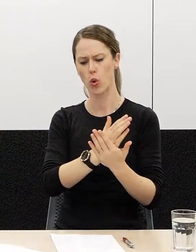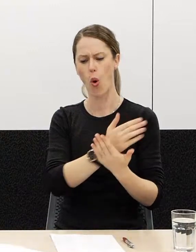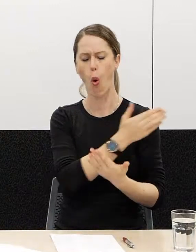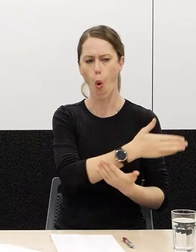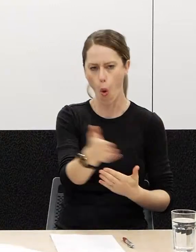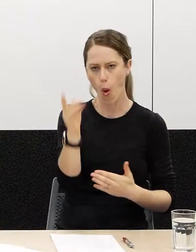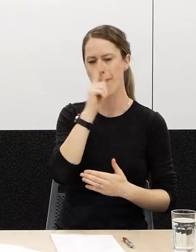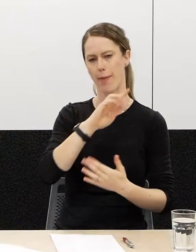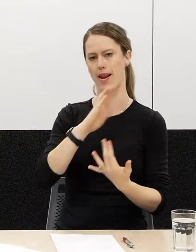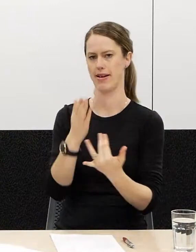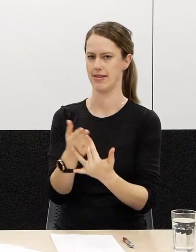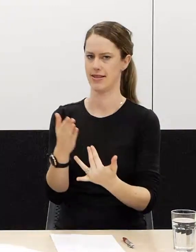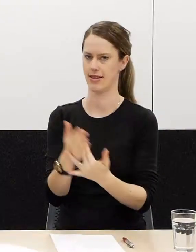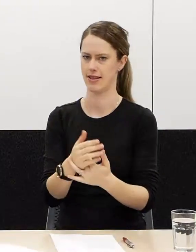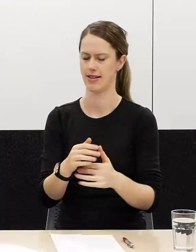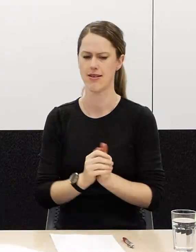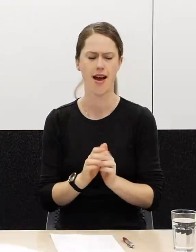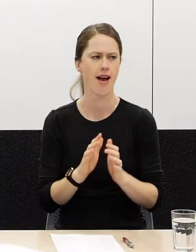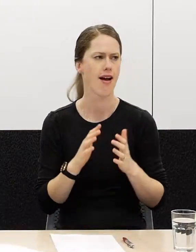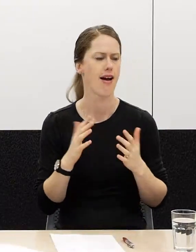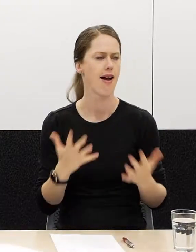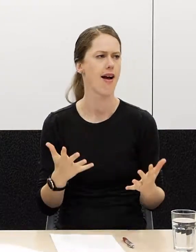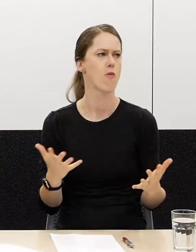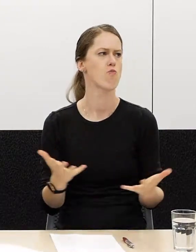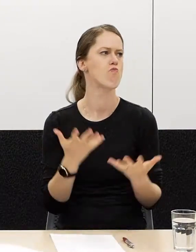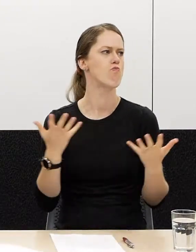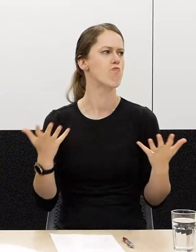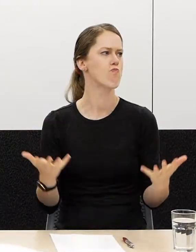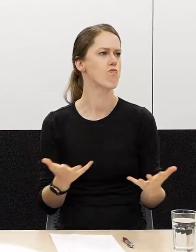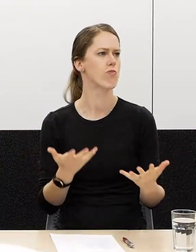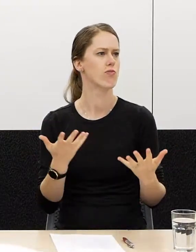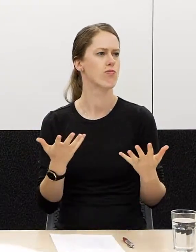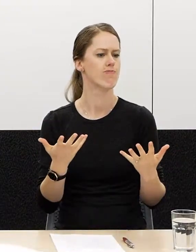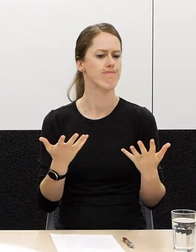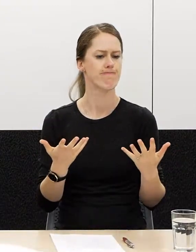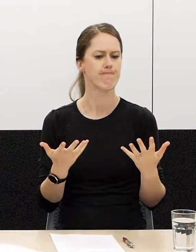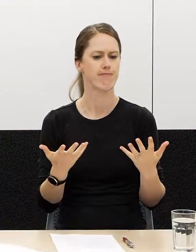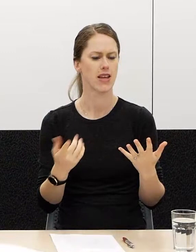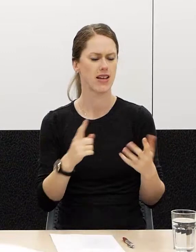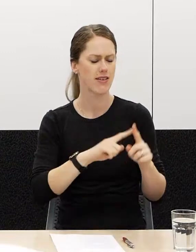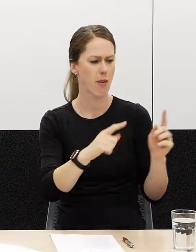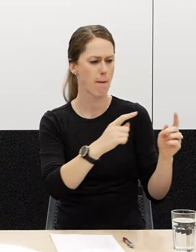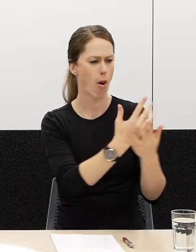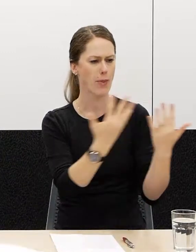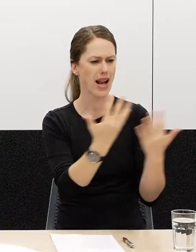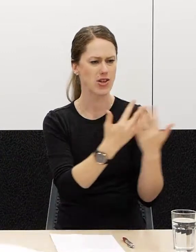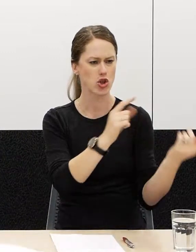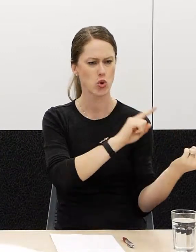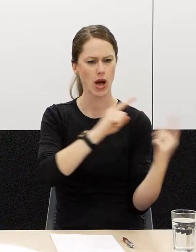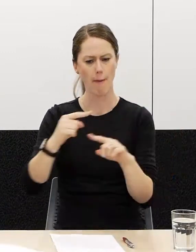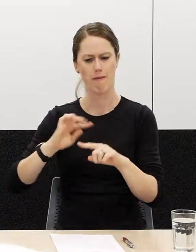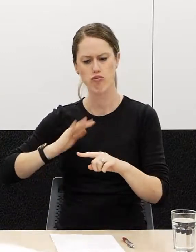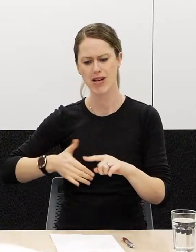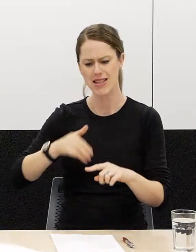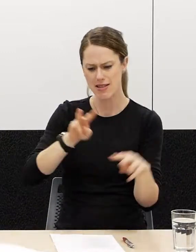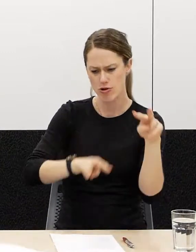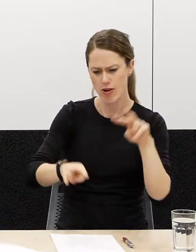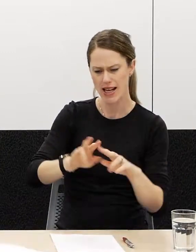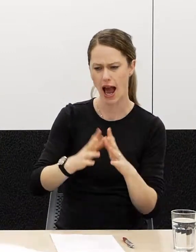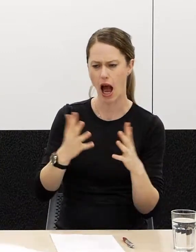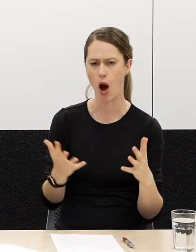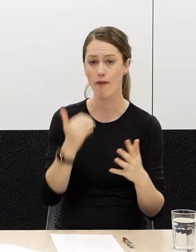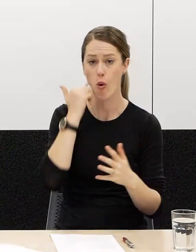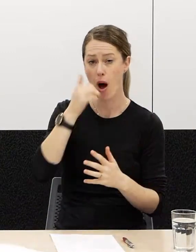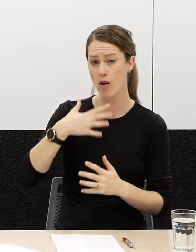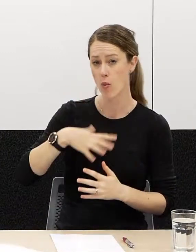populations. How do we get our unevenly distributed populations to come in for breast screening? So, for